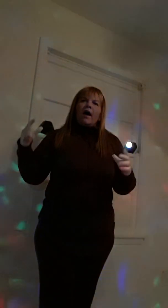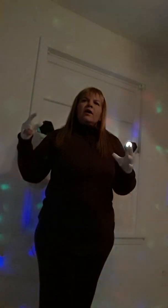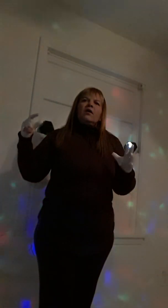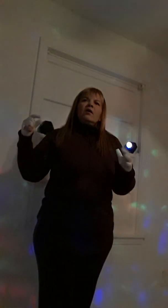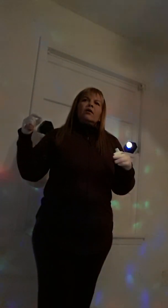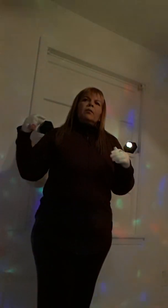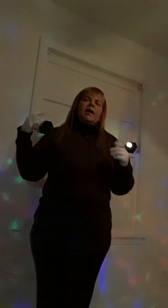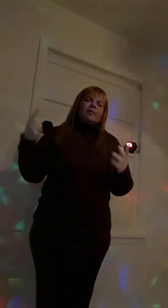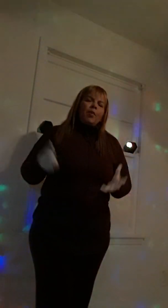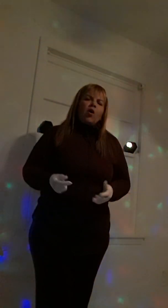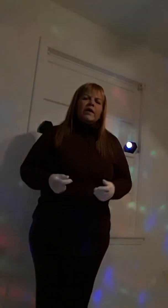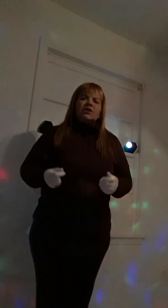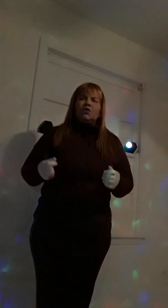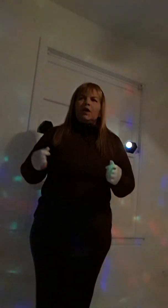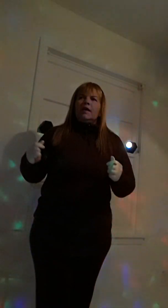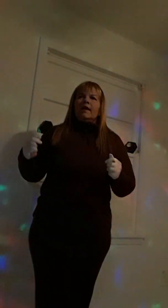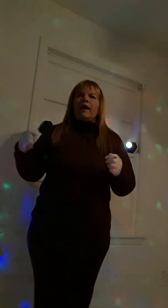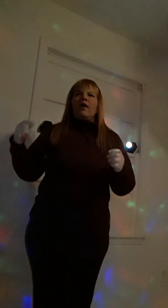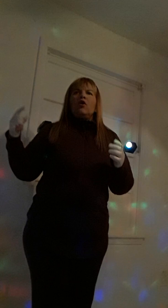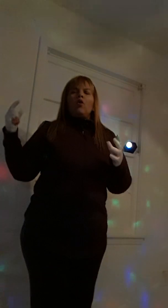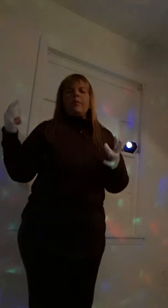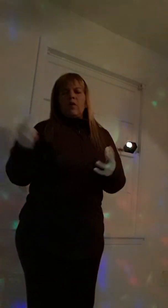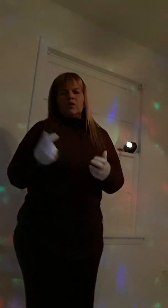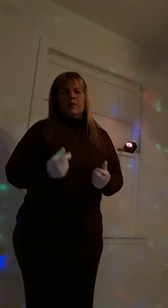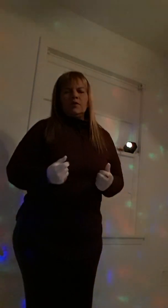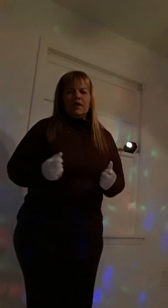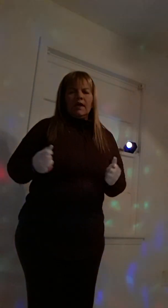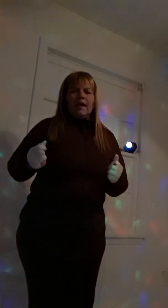to make poetry and how to compose music